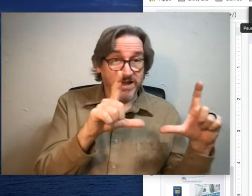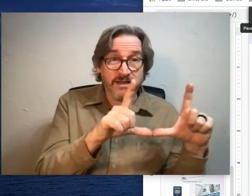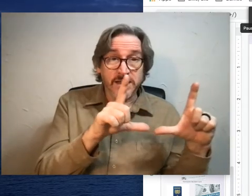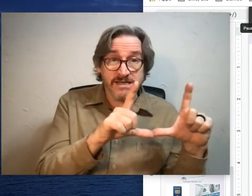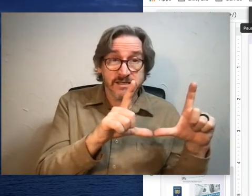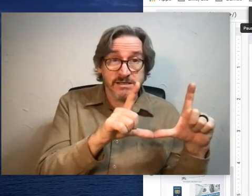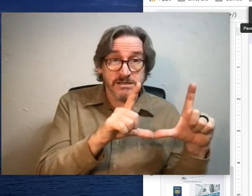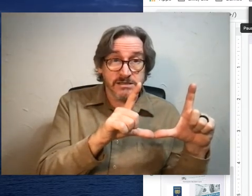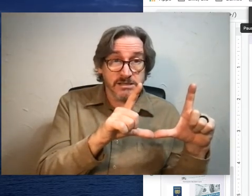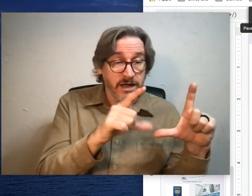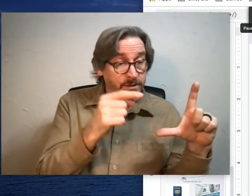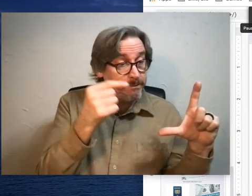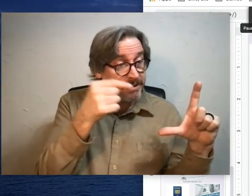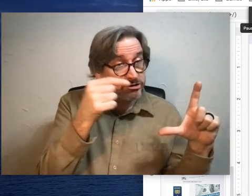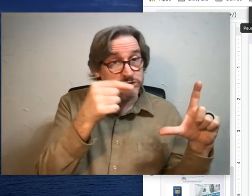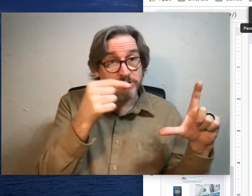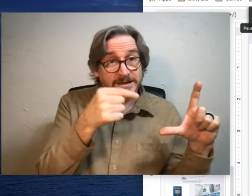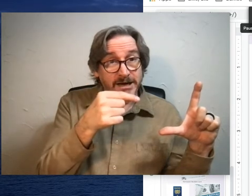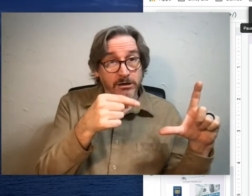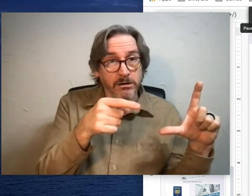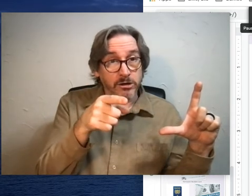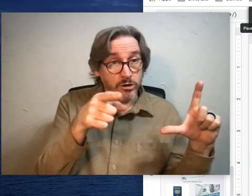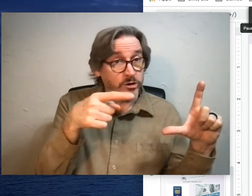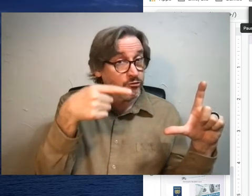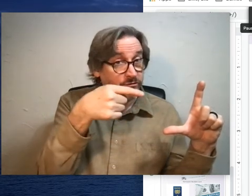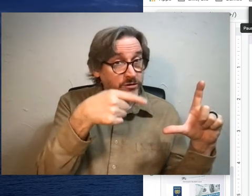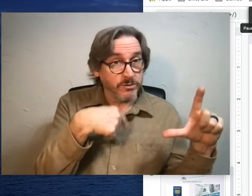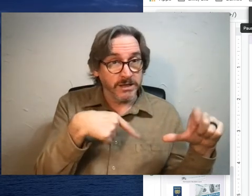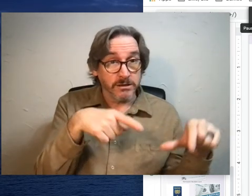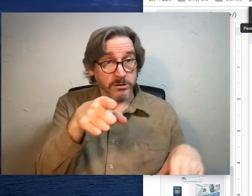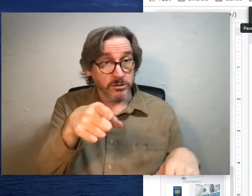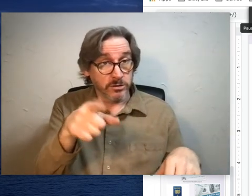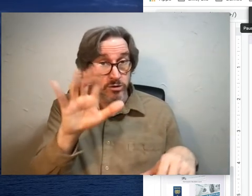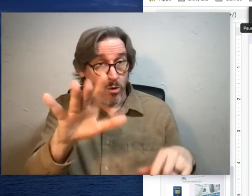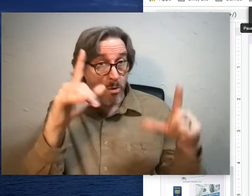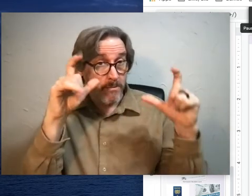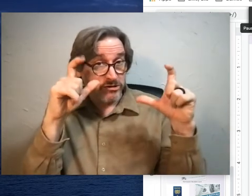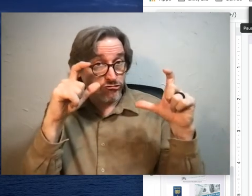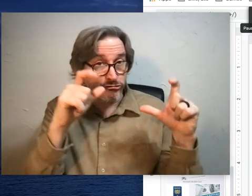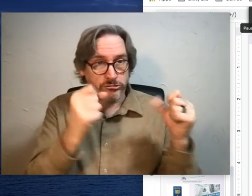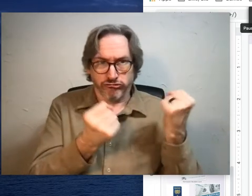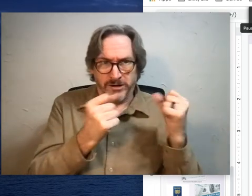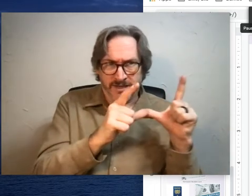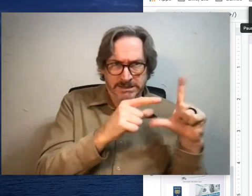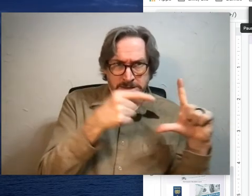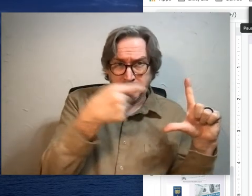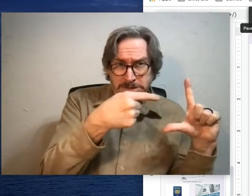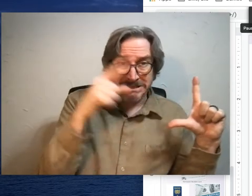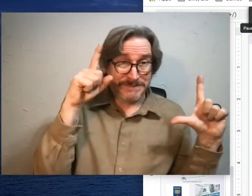if we've got the license and the picture's right there, you can refer to it.